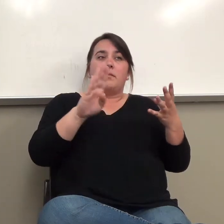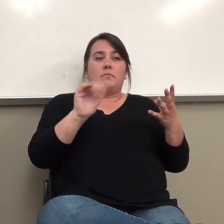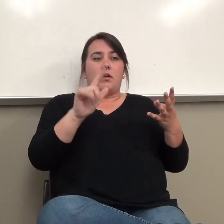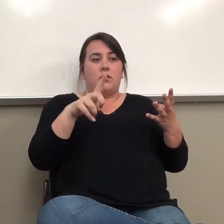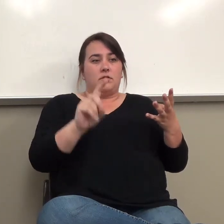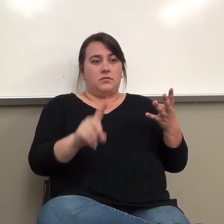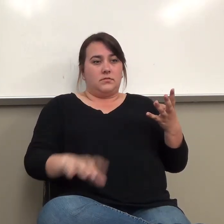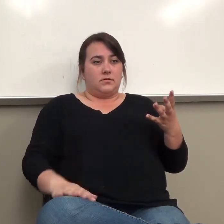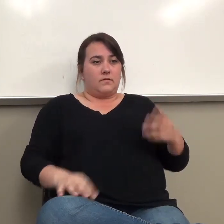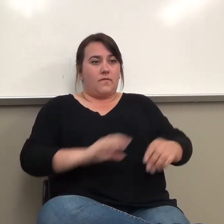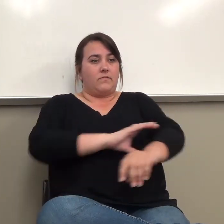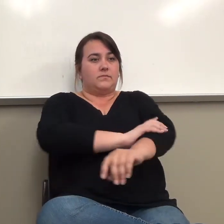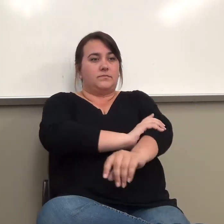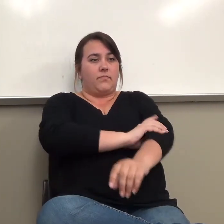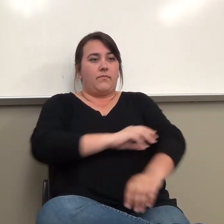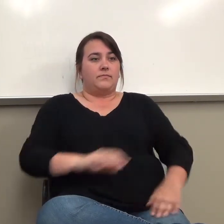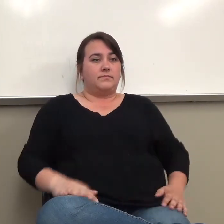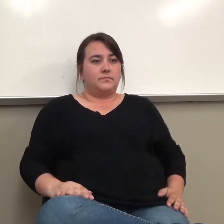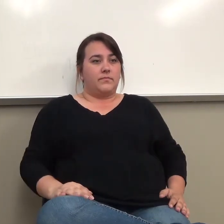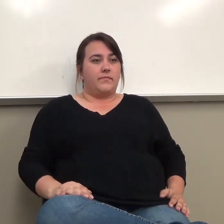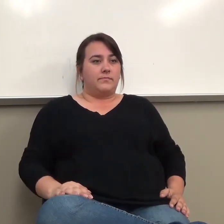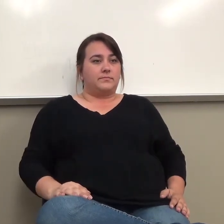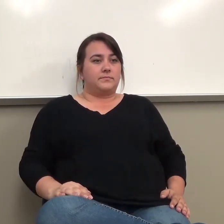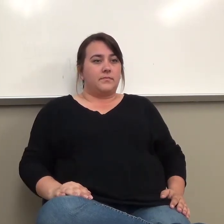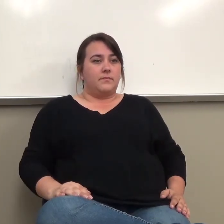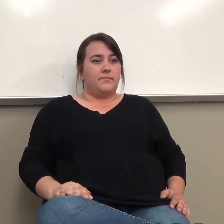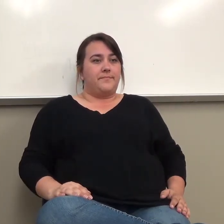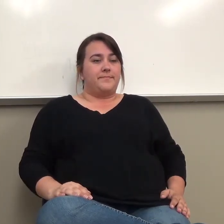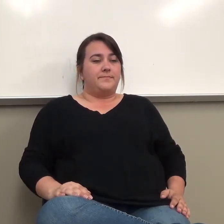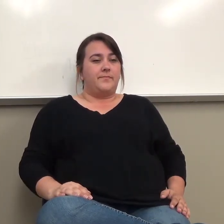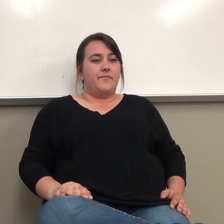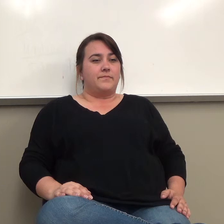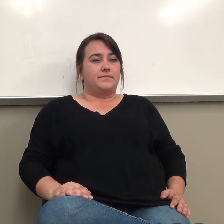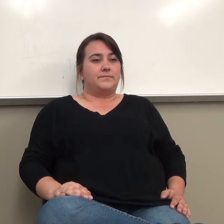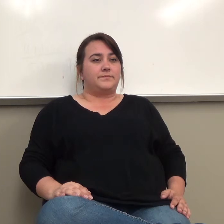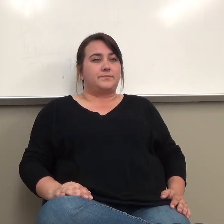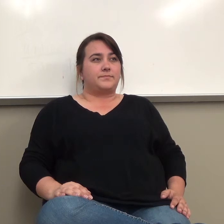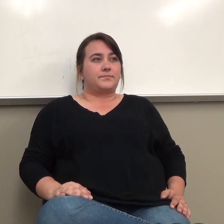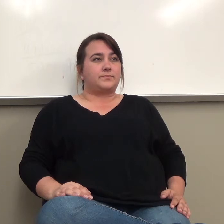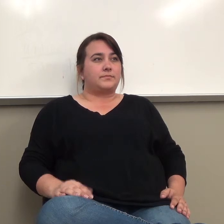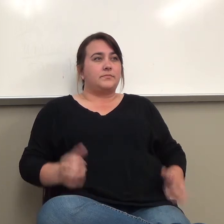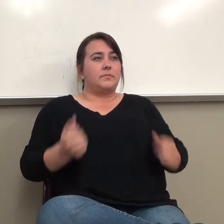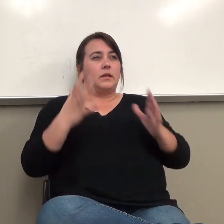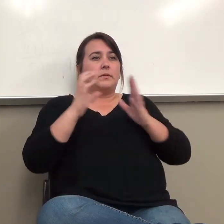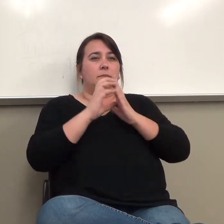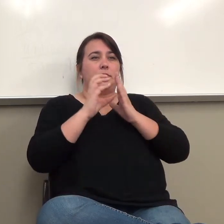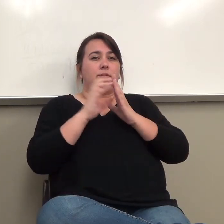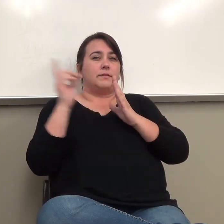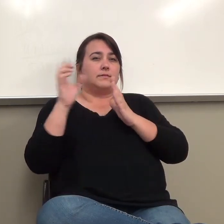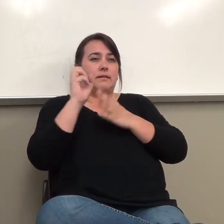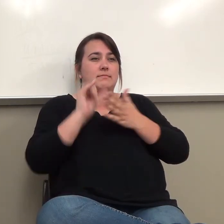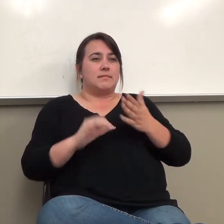So if you were gonna write this essay, how many paragraphs would this essay have if I asked you to take this and expand it into